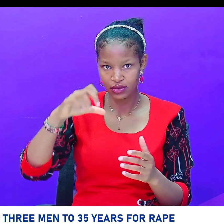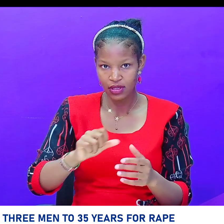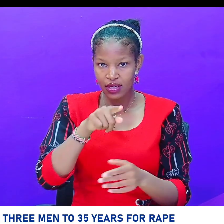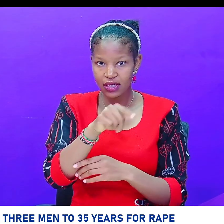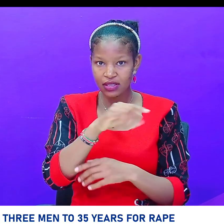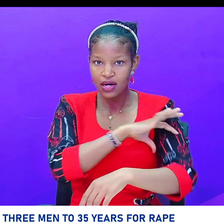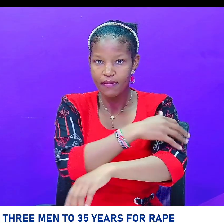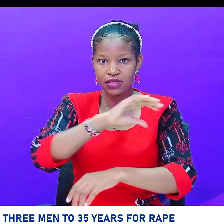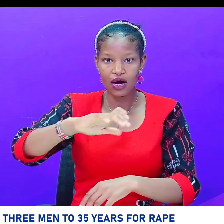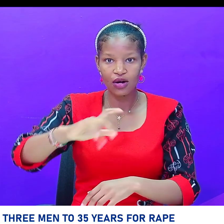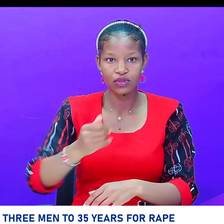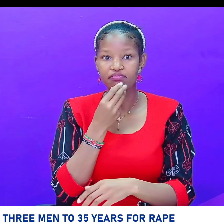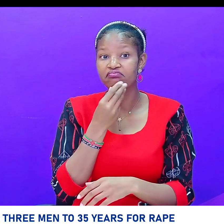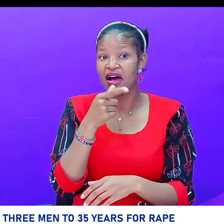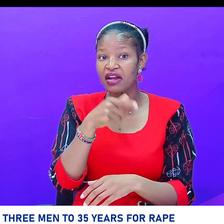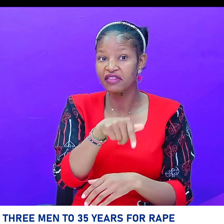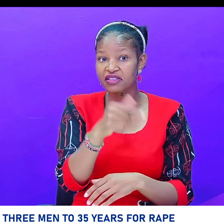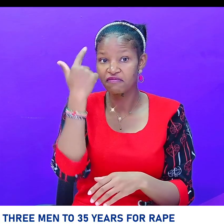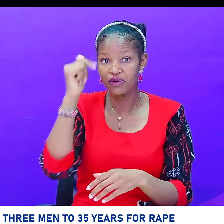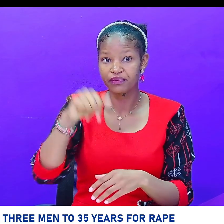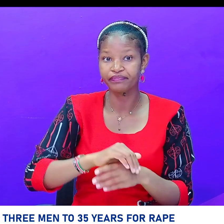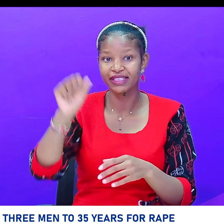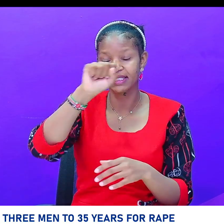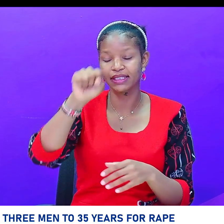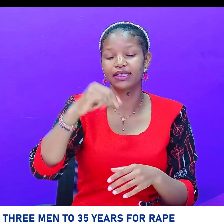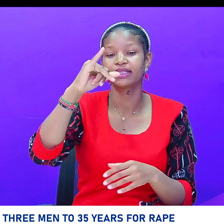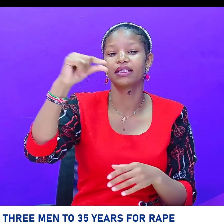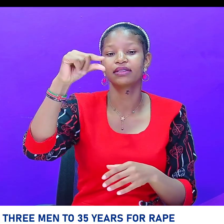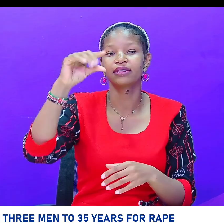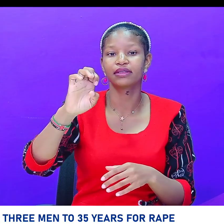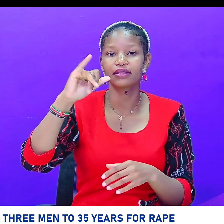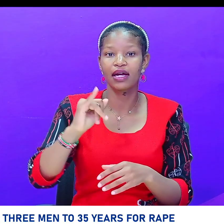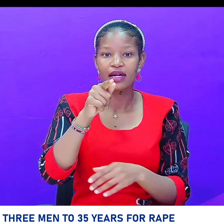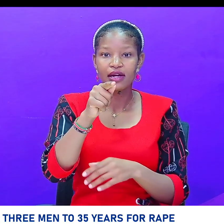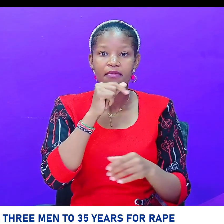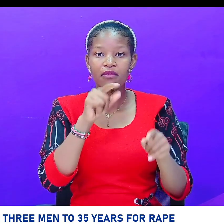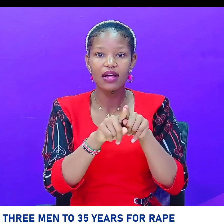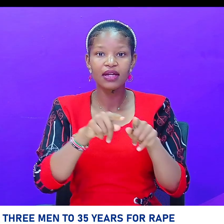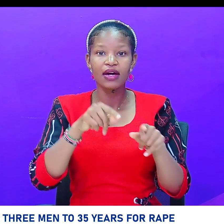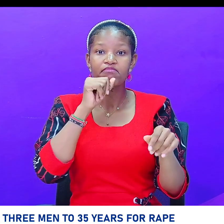brother Weldon Sigei, and Anderson Sigei, were convicted following a thorough trial.